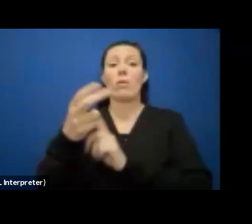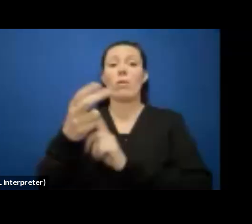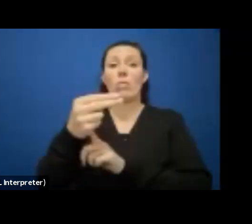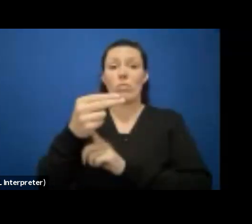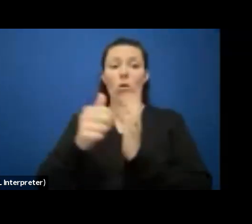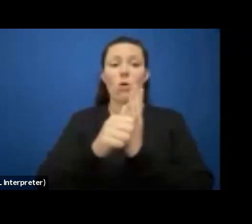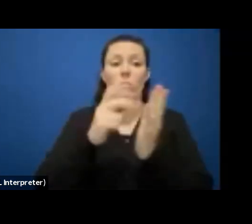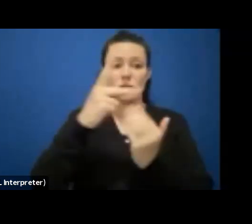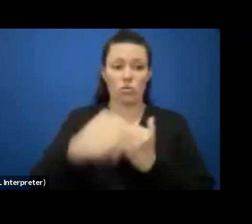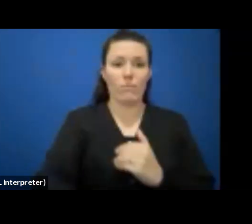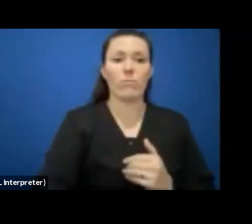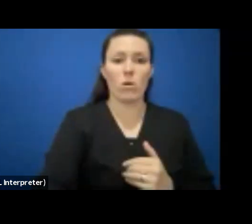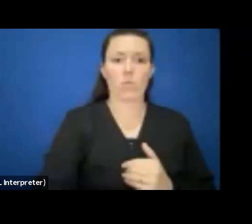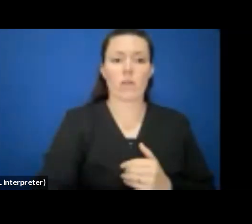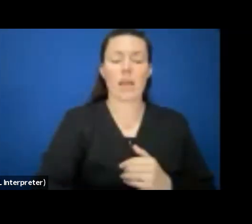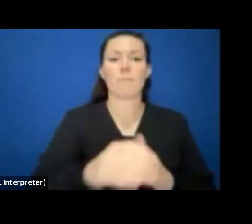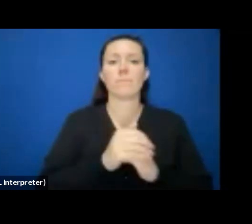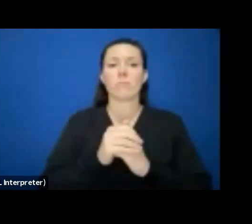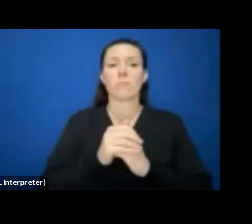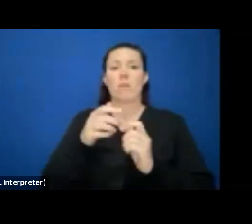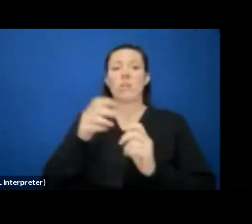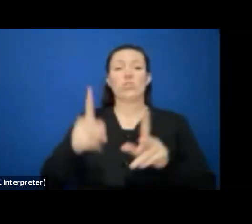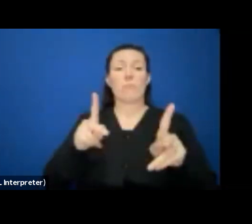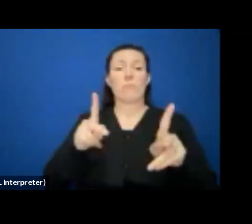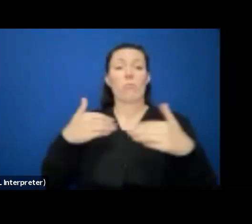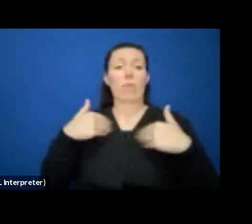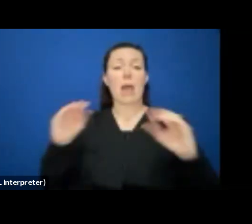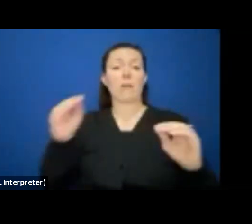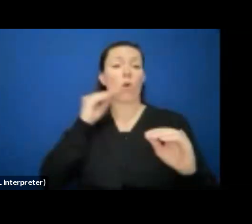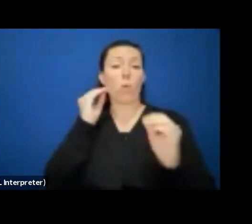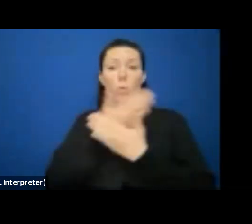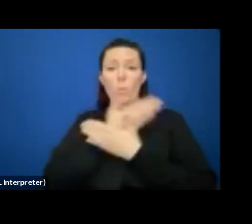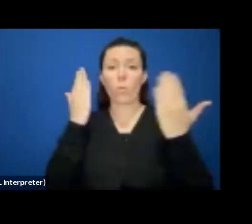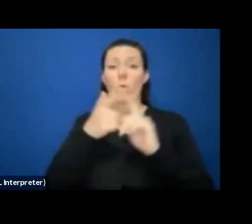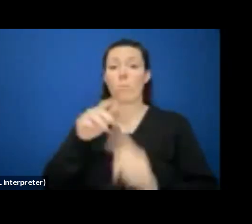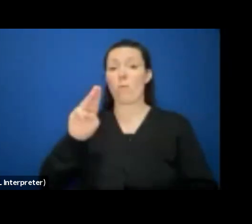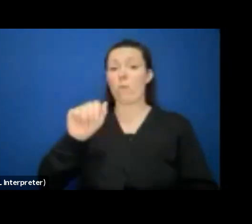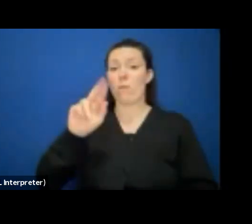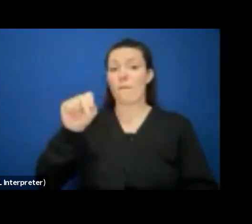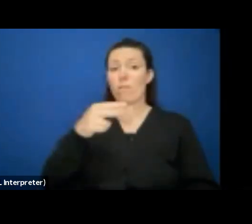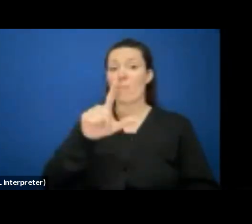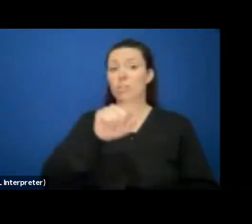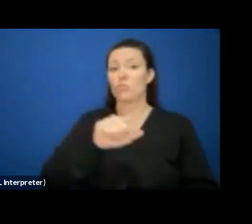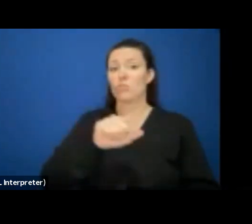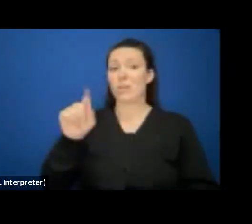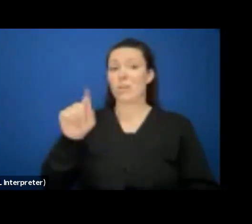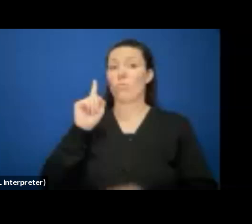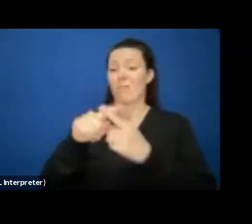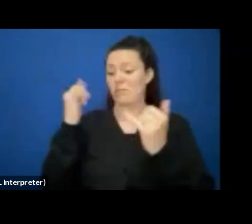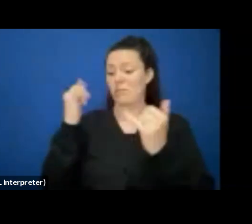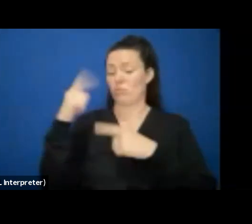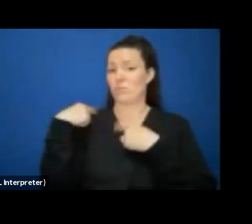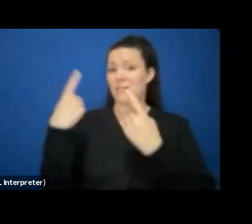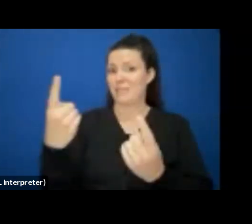were homeless, from March 2020 to today. So it has been a really success for us, but it's not